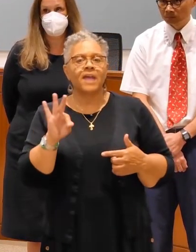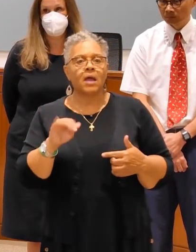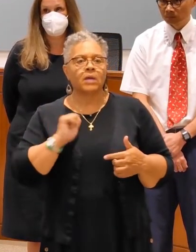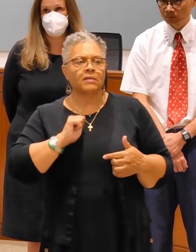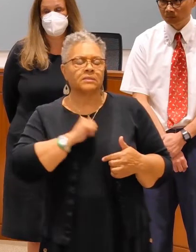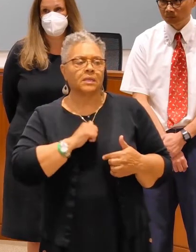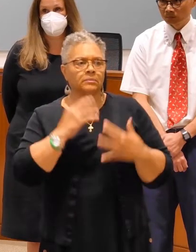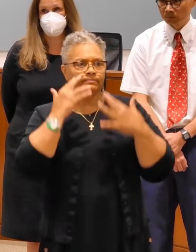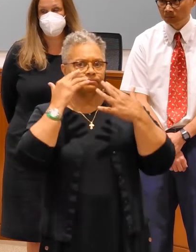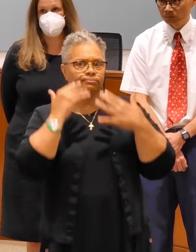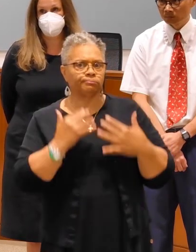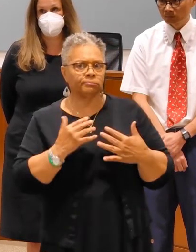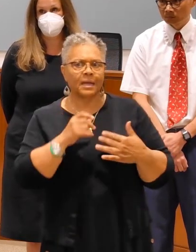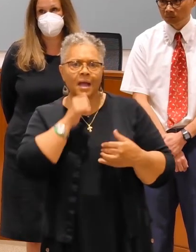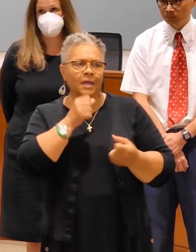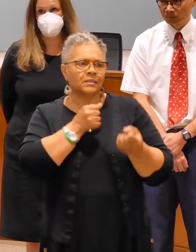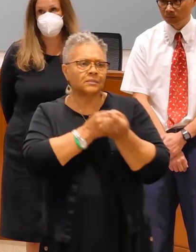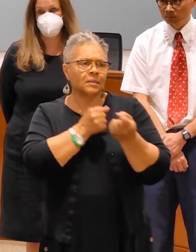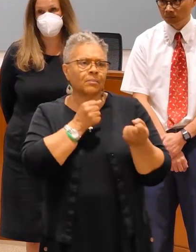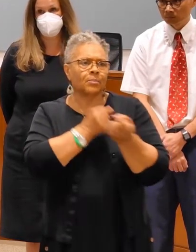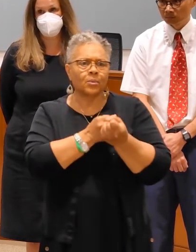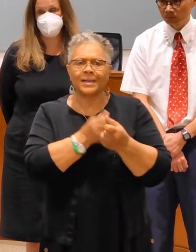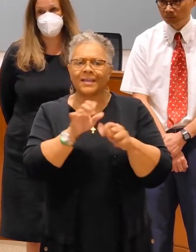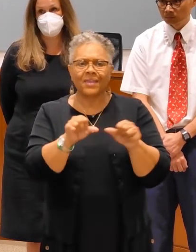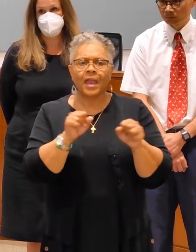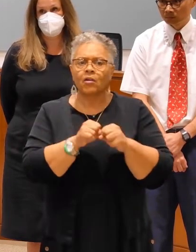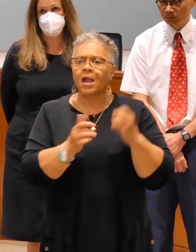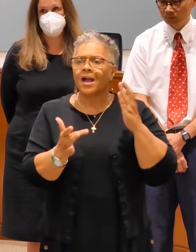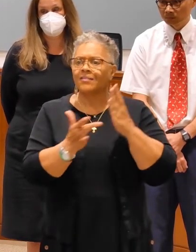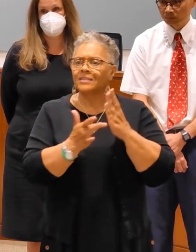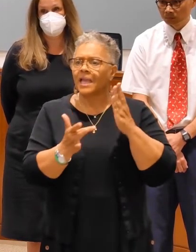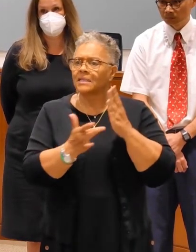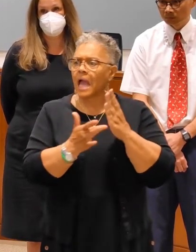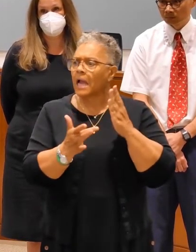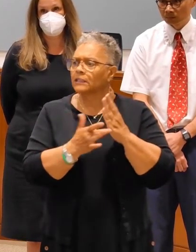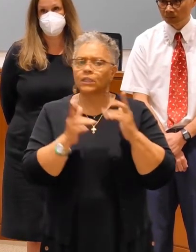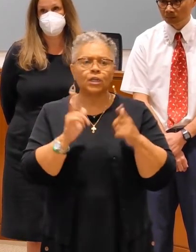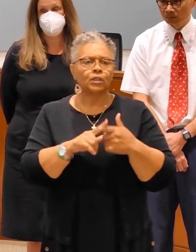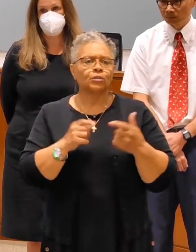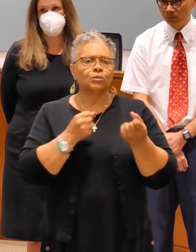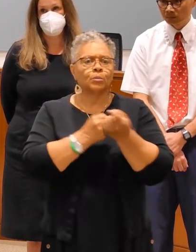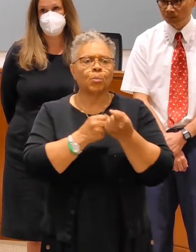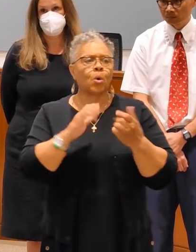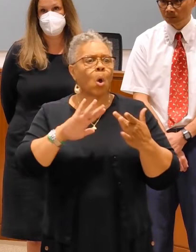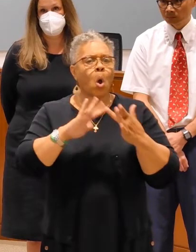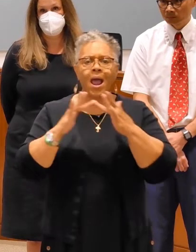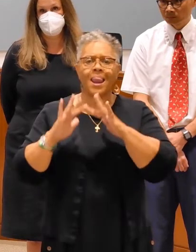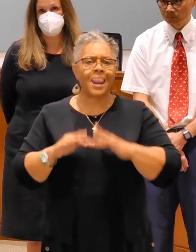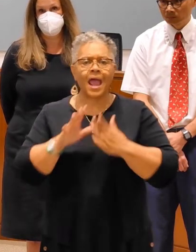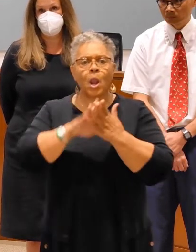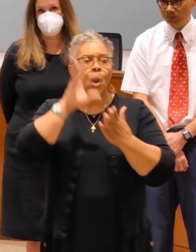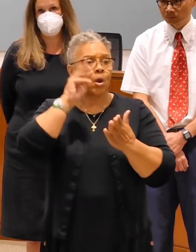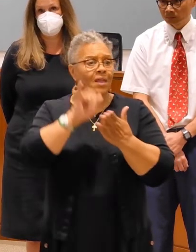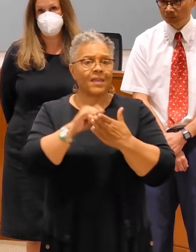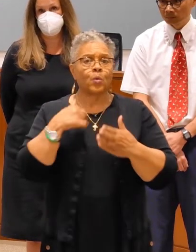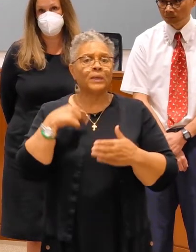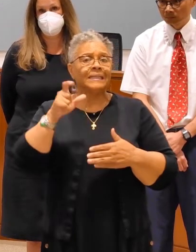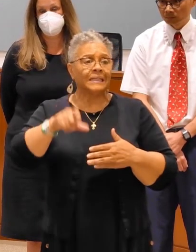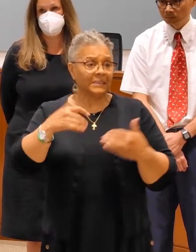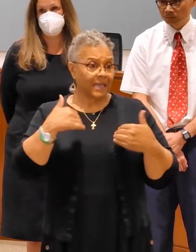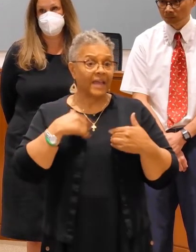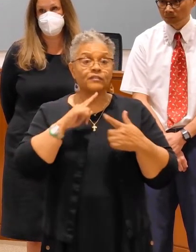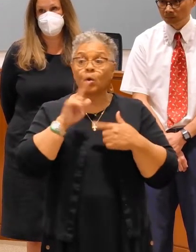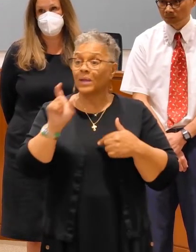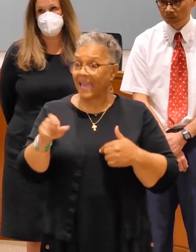woefully under-supported in the arena of technology to support the online learning that we needed to have. So we